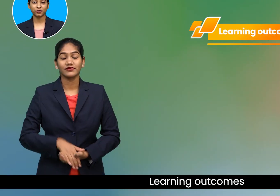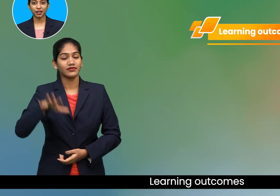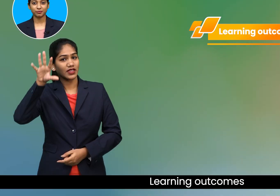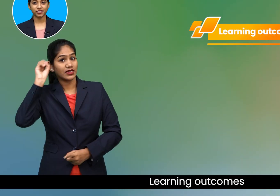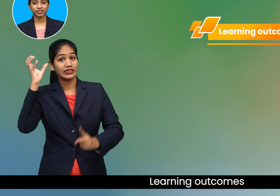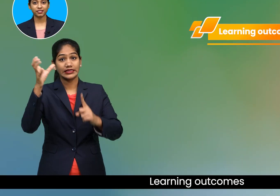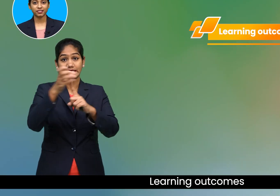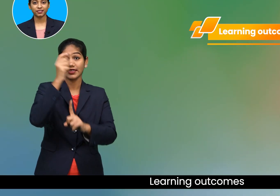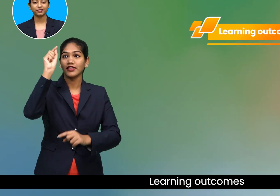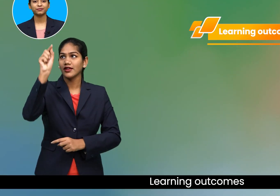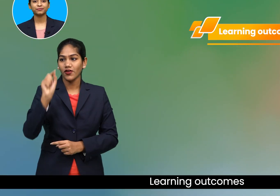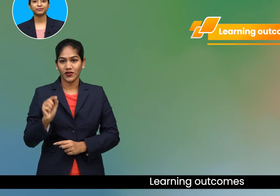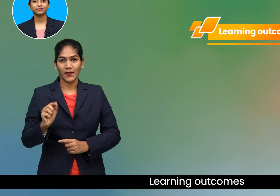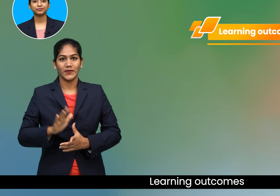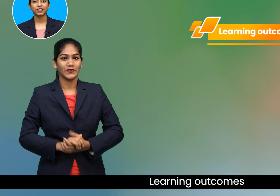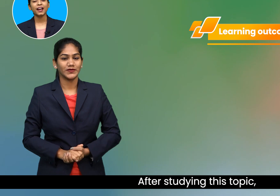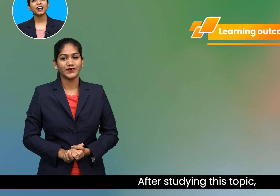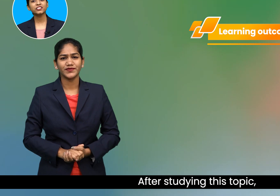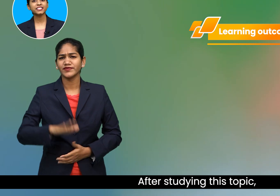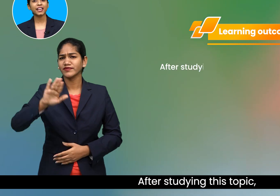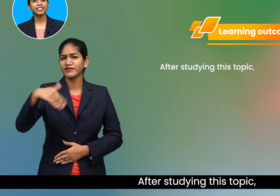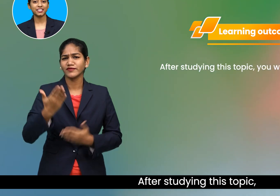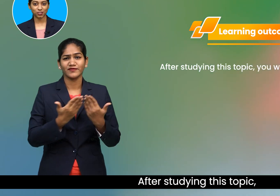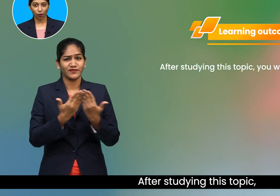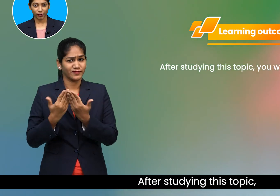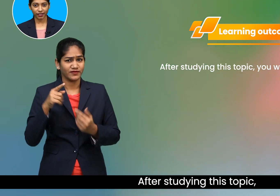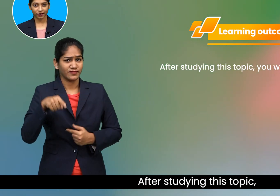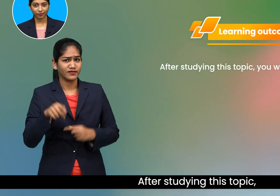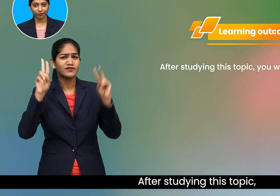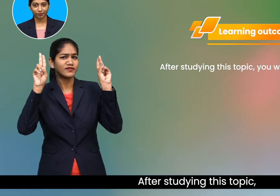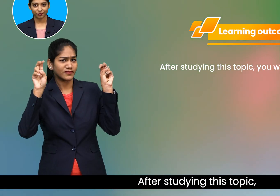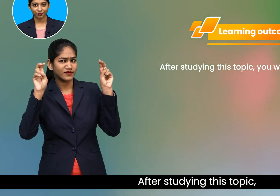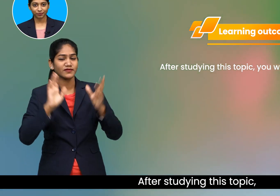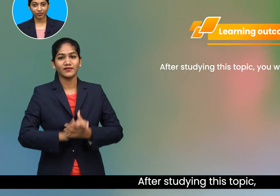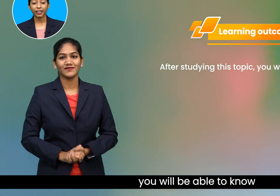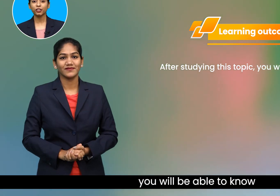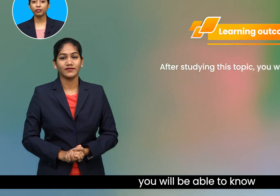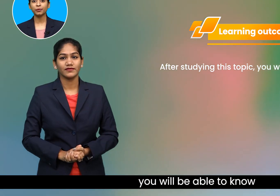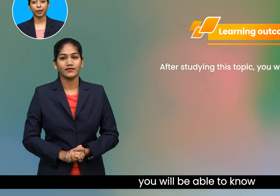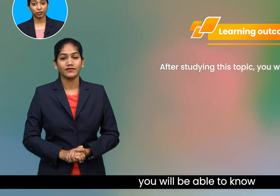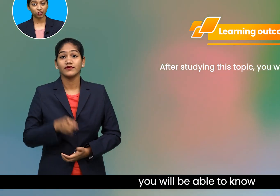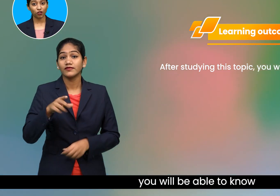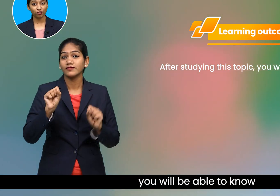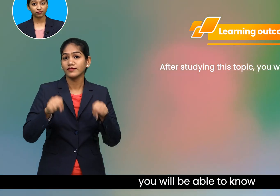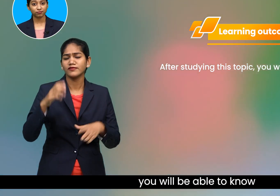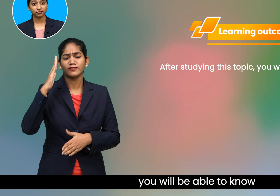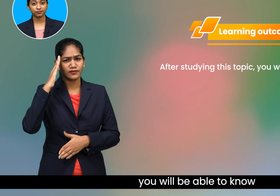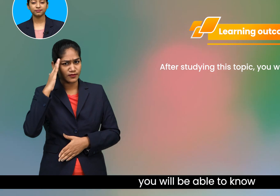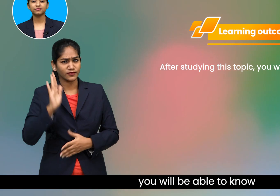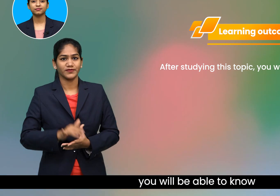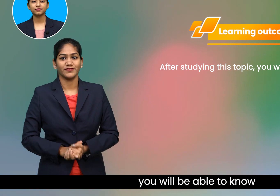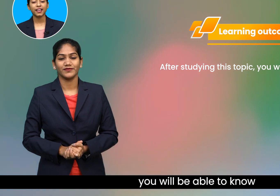Learning outcomes. After studying this topic, you will be able to know